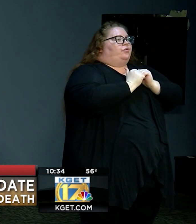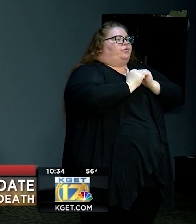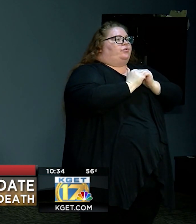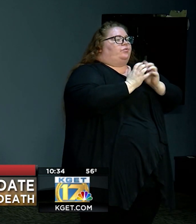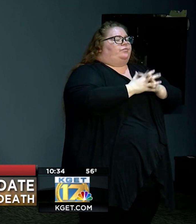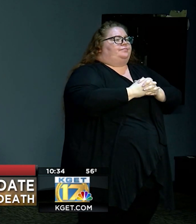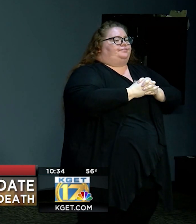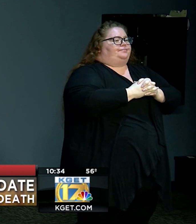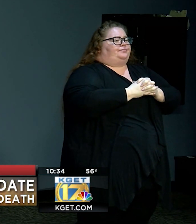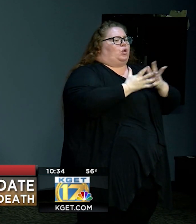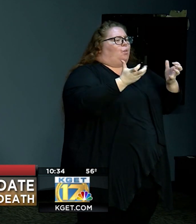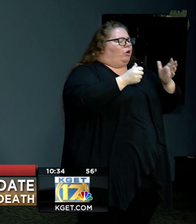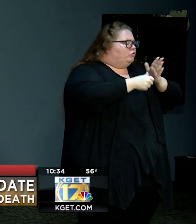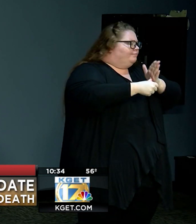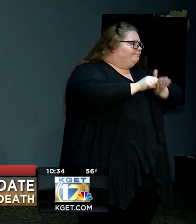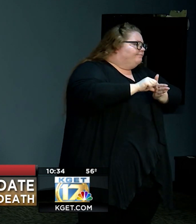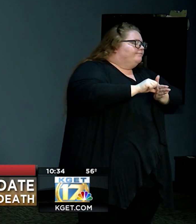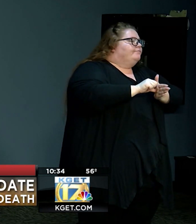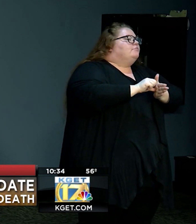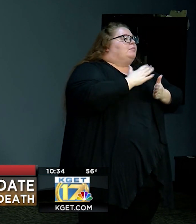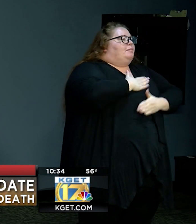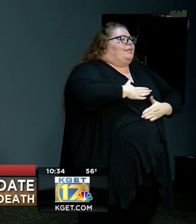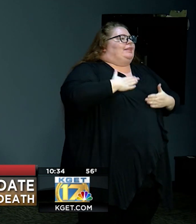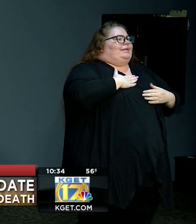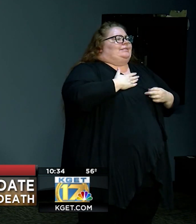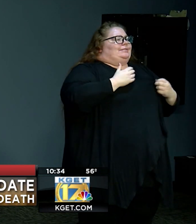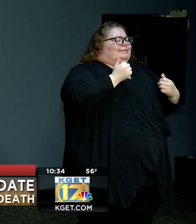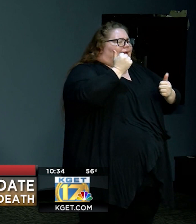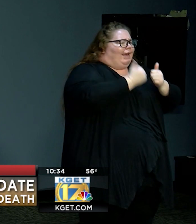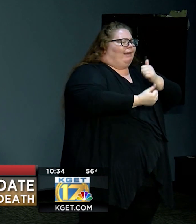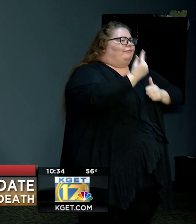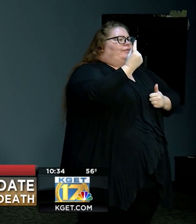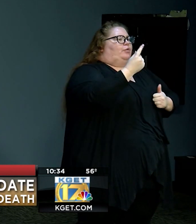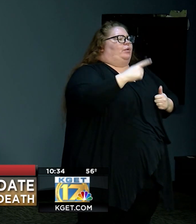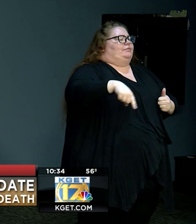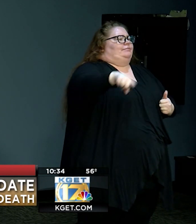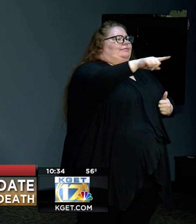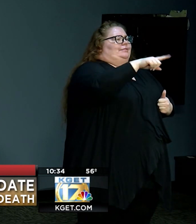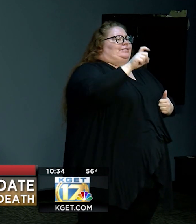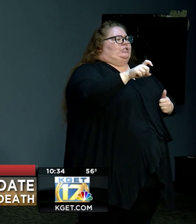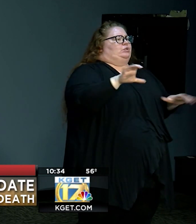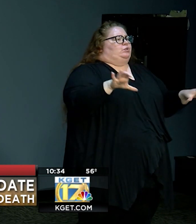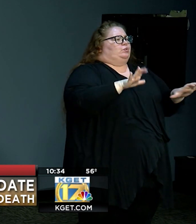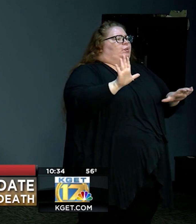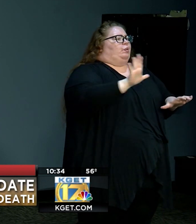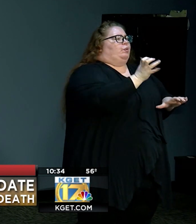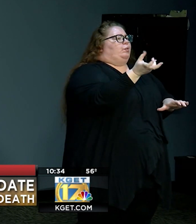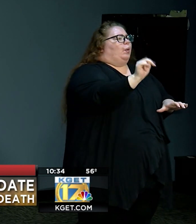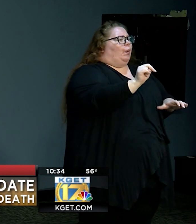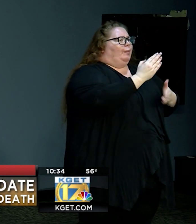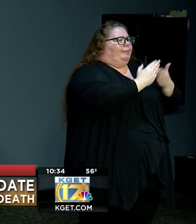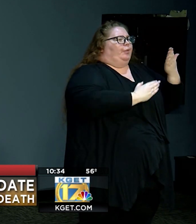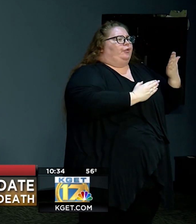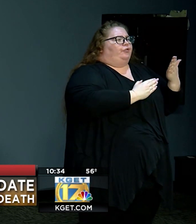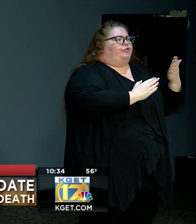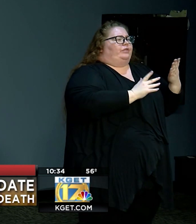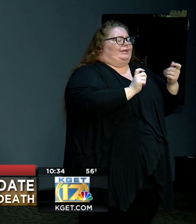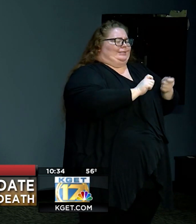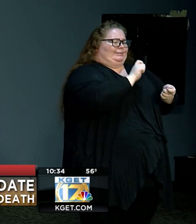me reiterate, though, that it will take everyone doing their part, and I want to comment specifically about